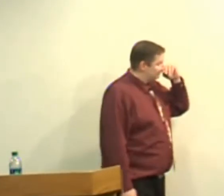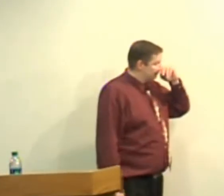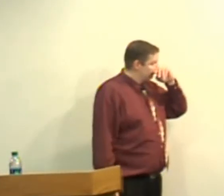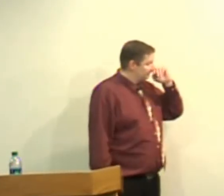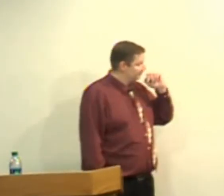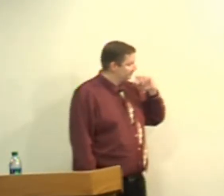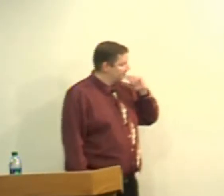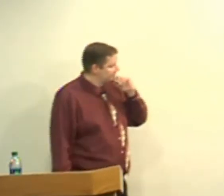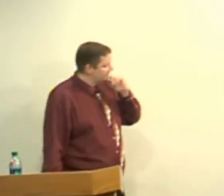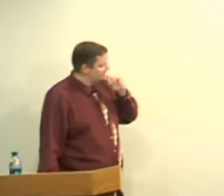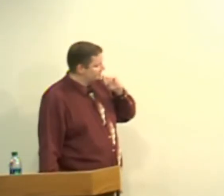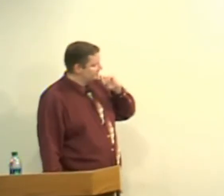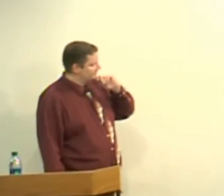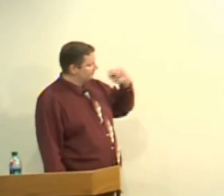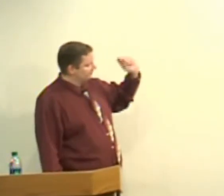They don't want to sacrifice themselves.